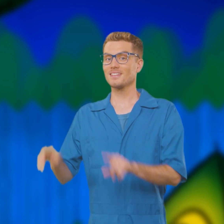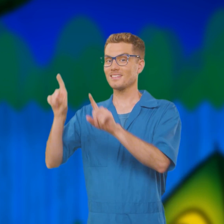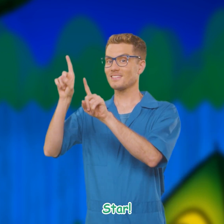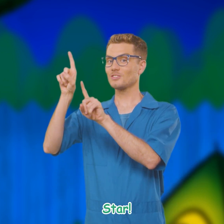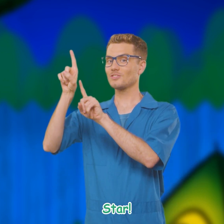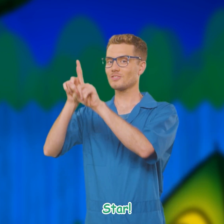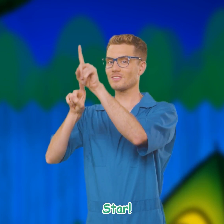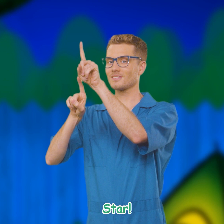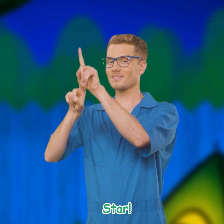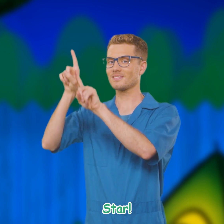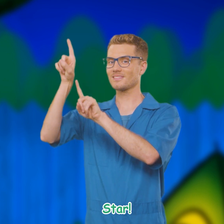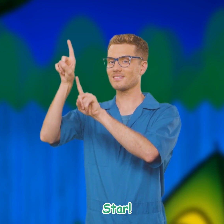Star.